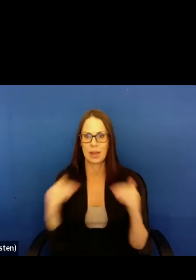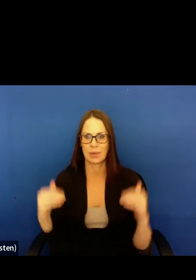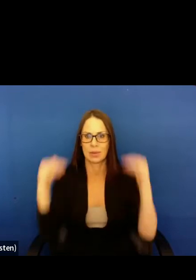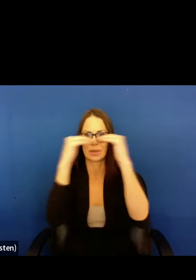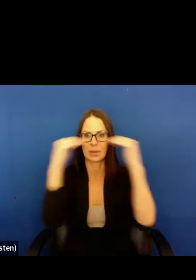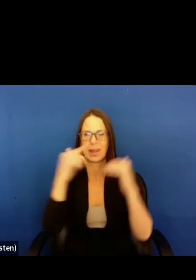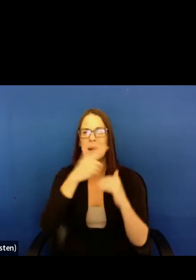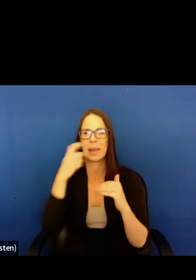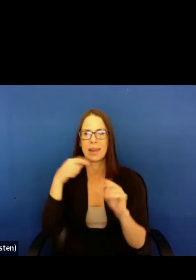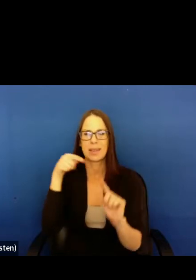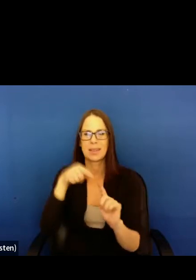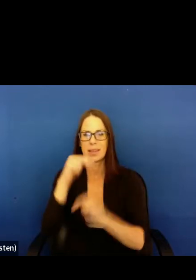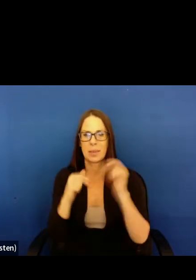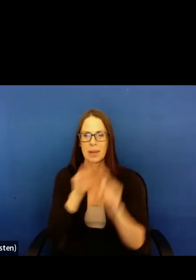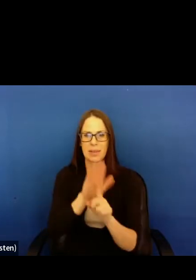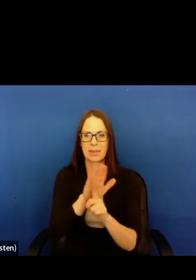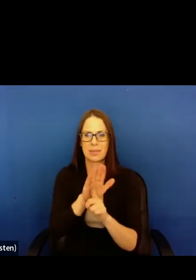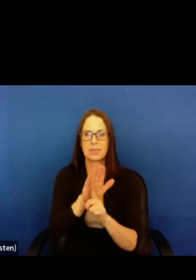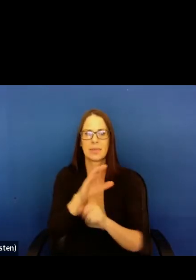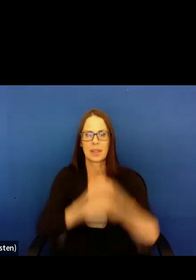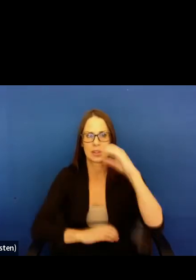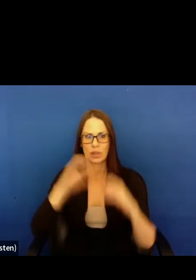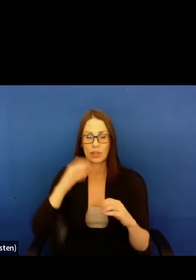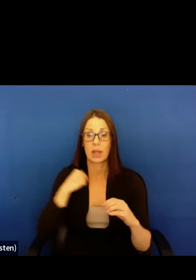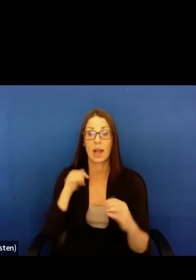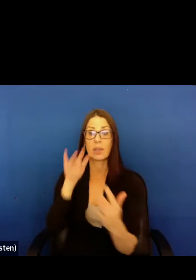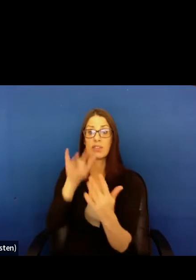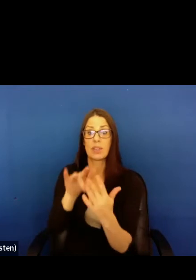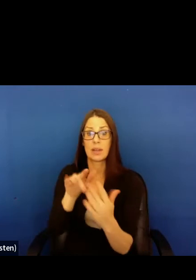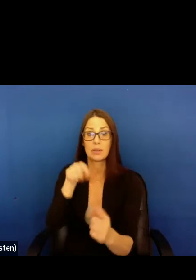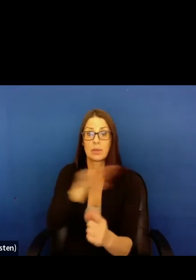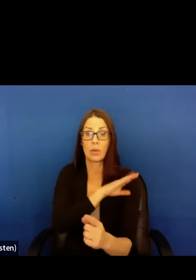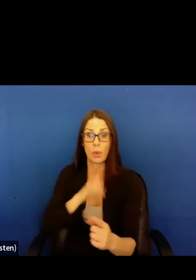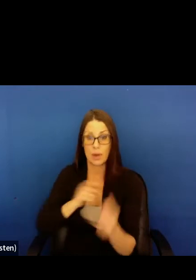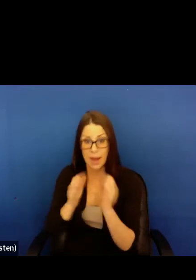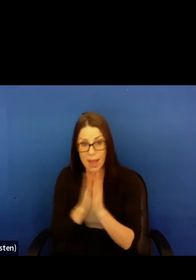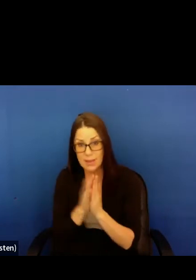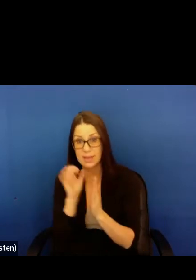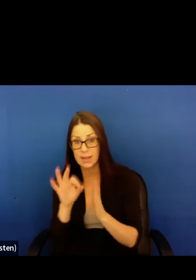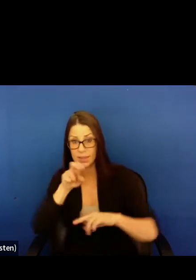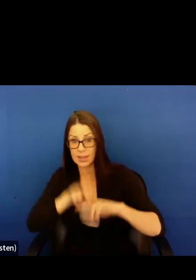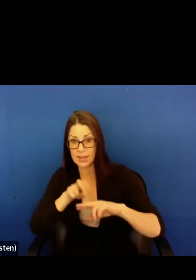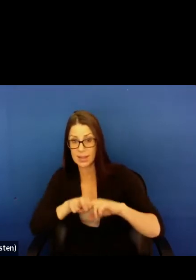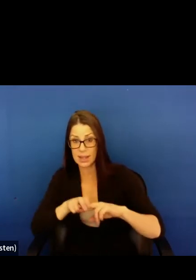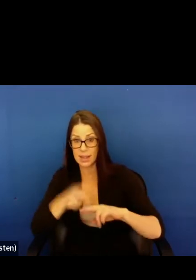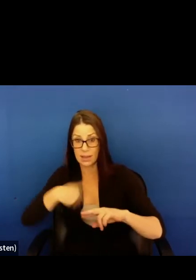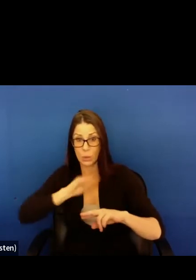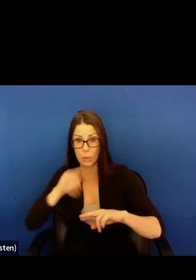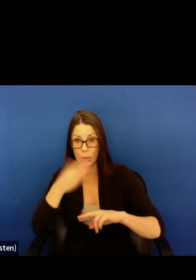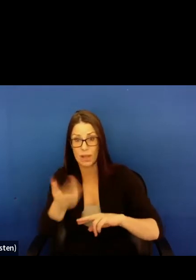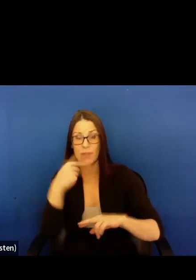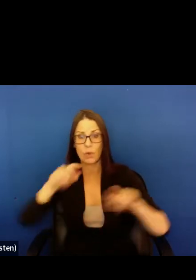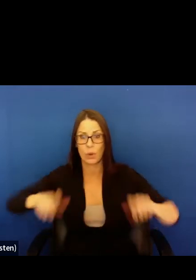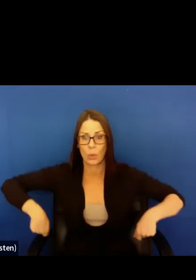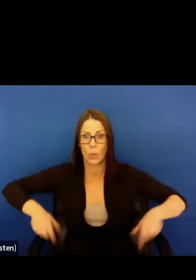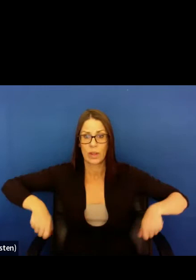And I reached out to the board and asked them if the seating that we were providing for wheelchair access,